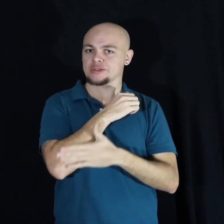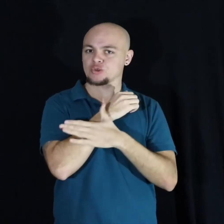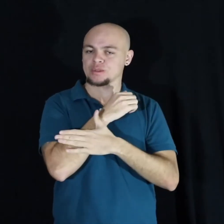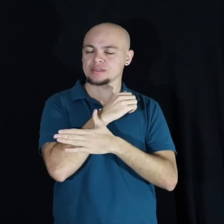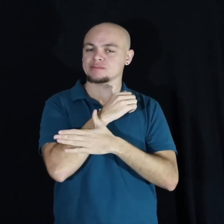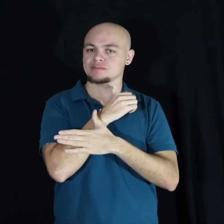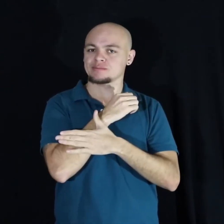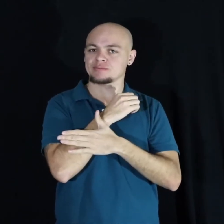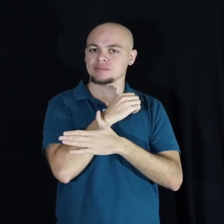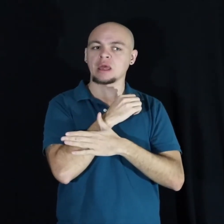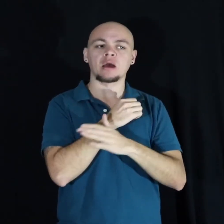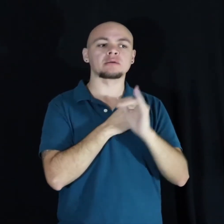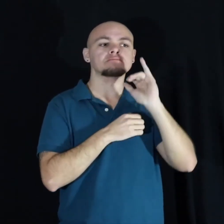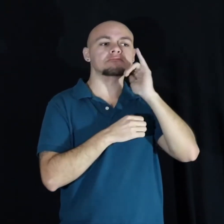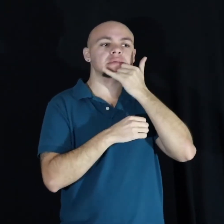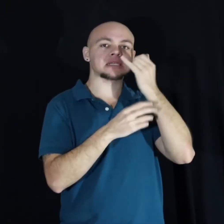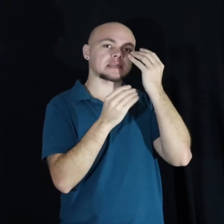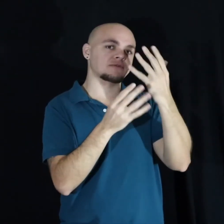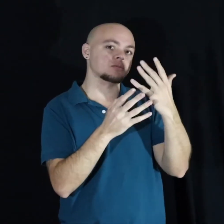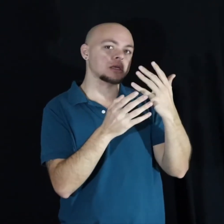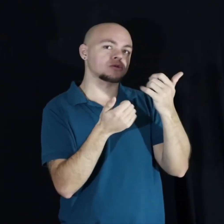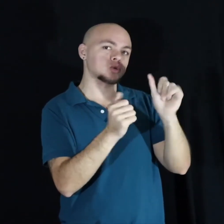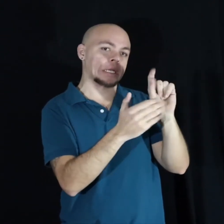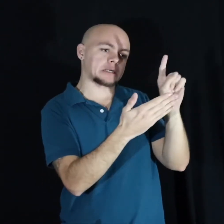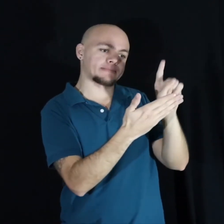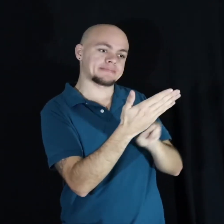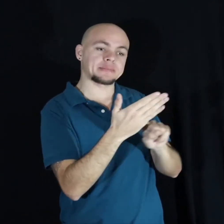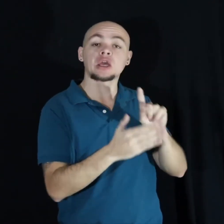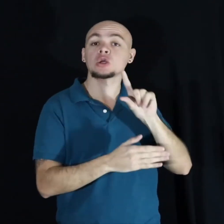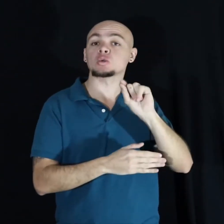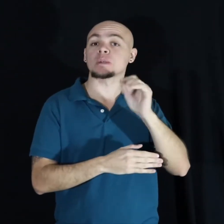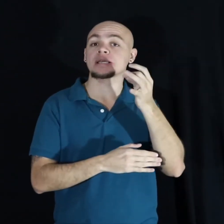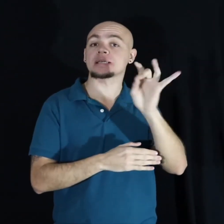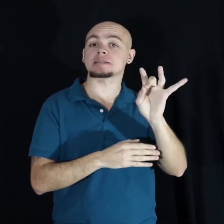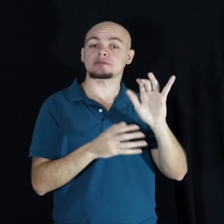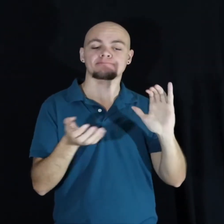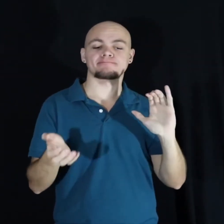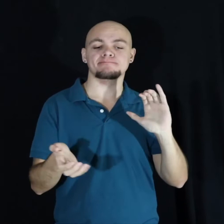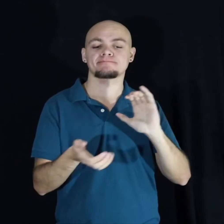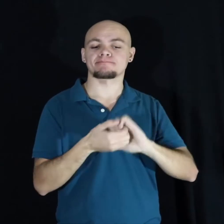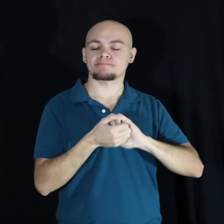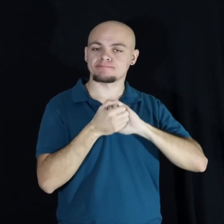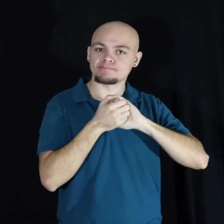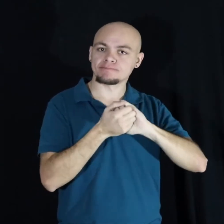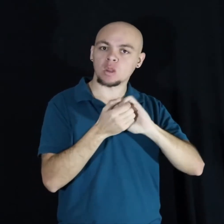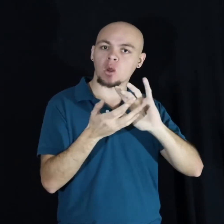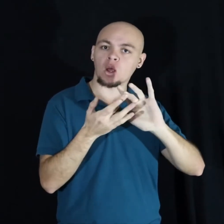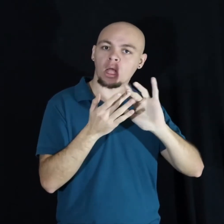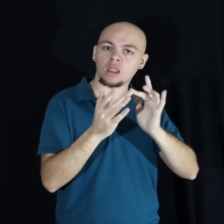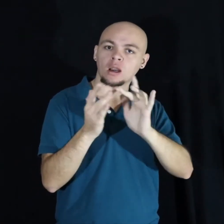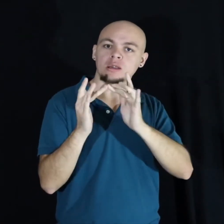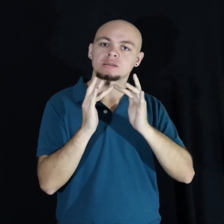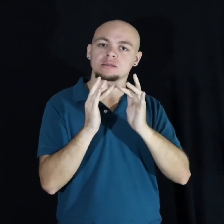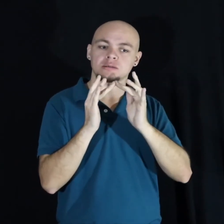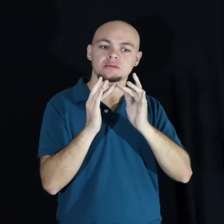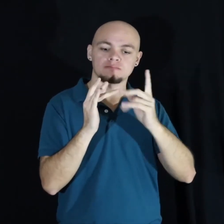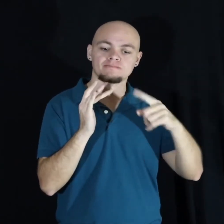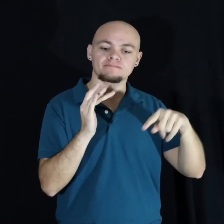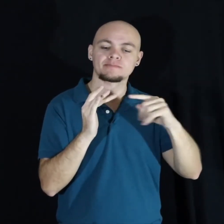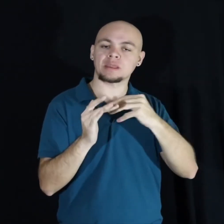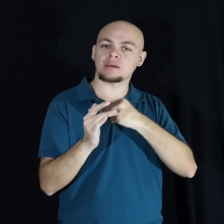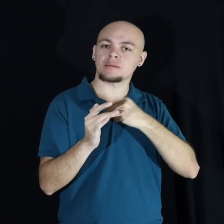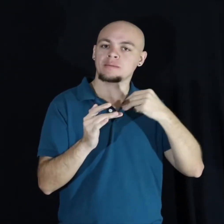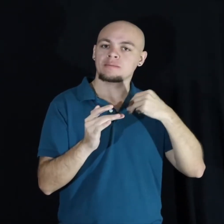on disinformation. In 2018, they got together, online platforms, they got members